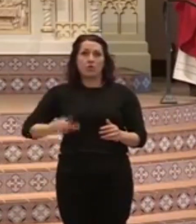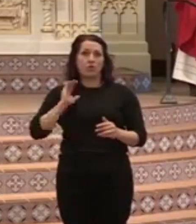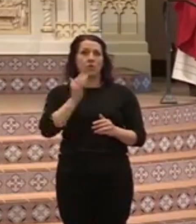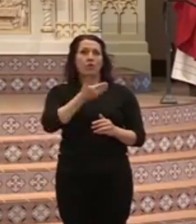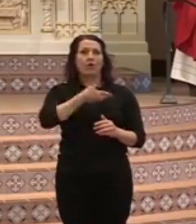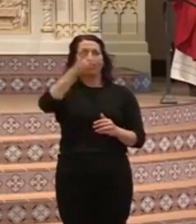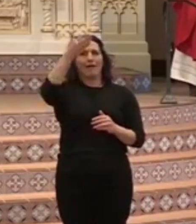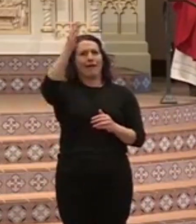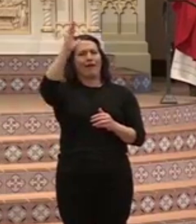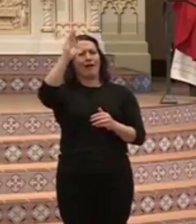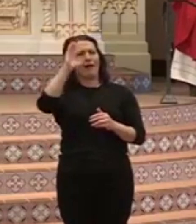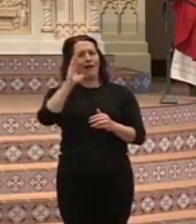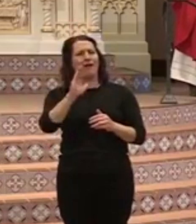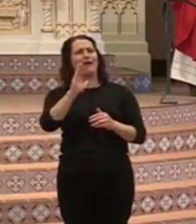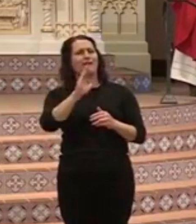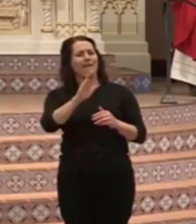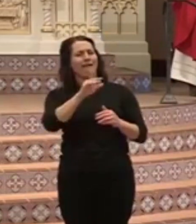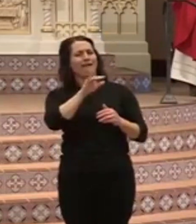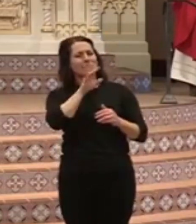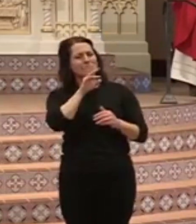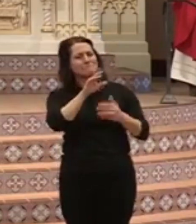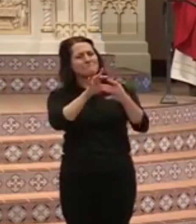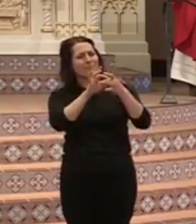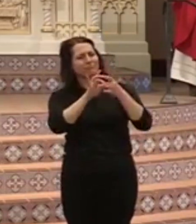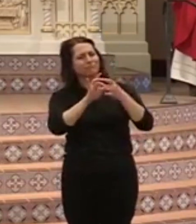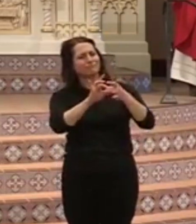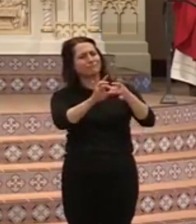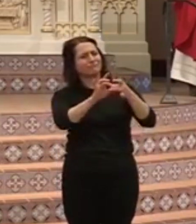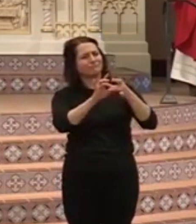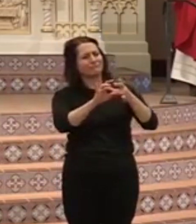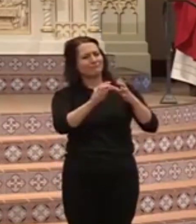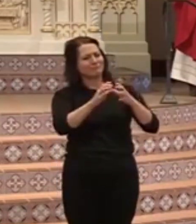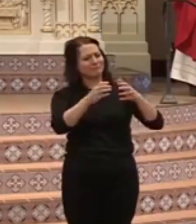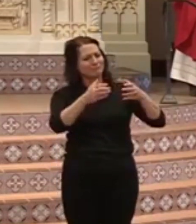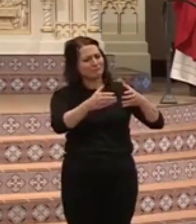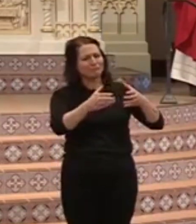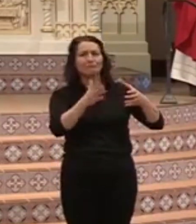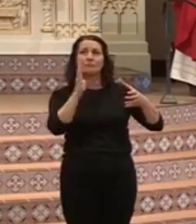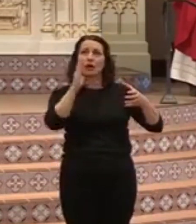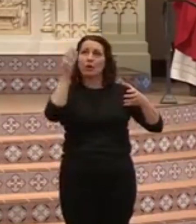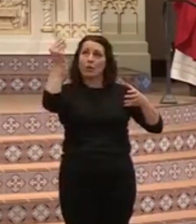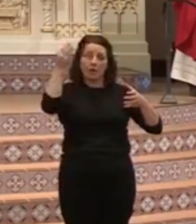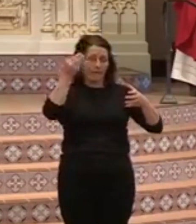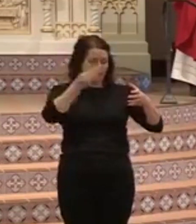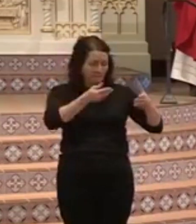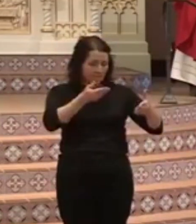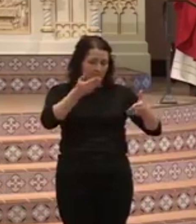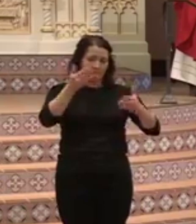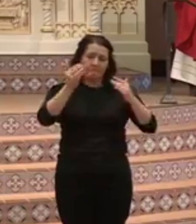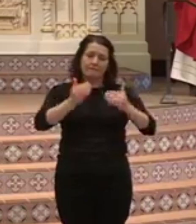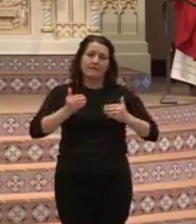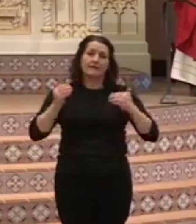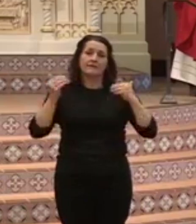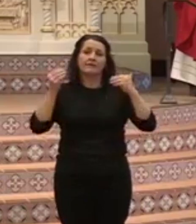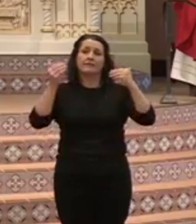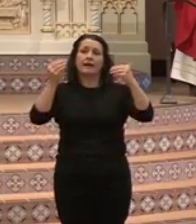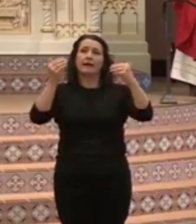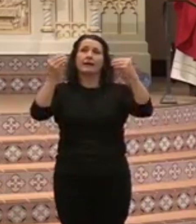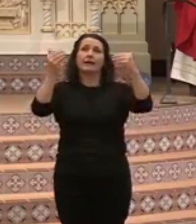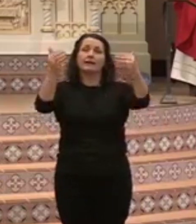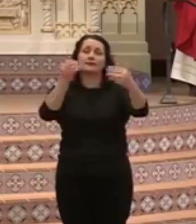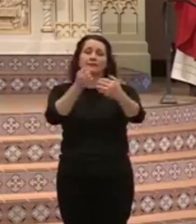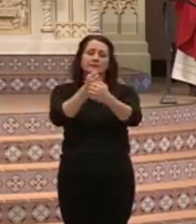first spoke, that he may grant them to advance in love of